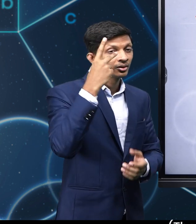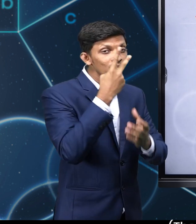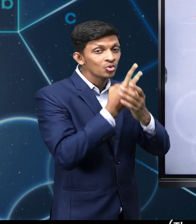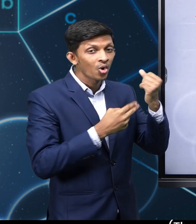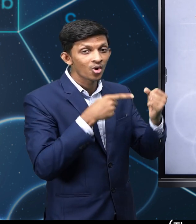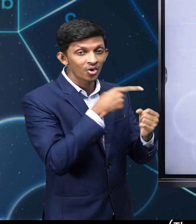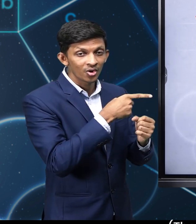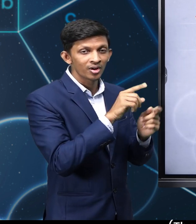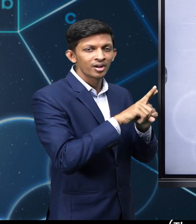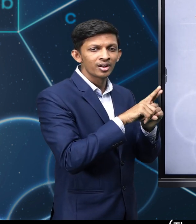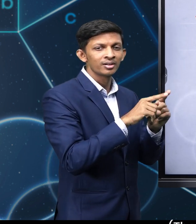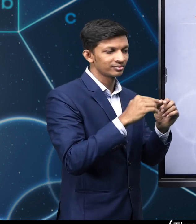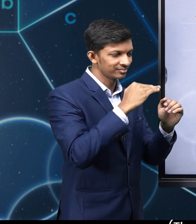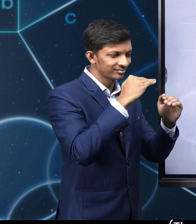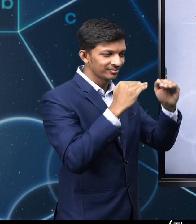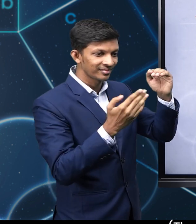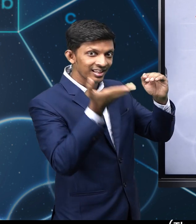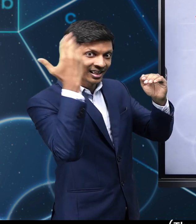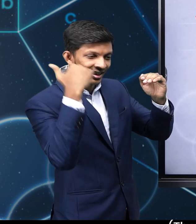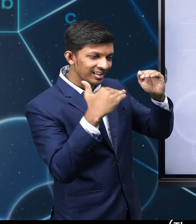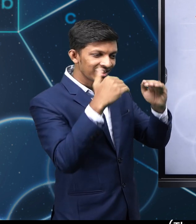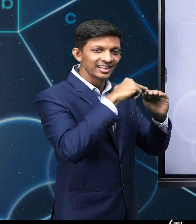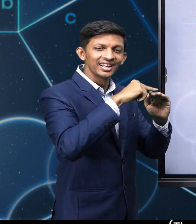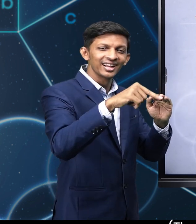Therefore, both are in inverse proportion.